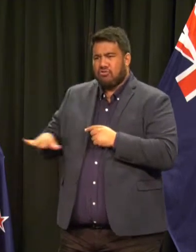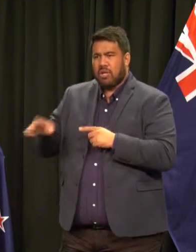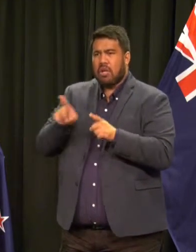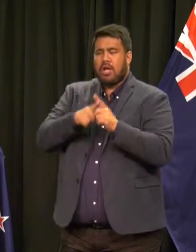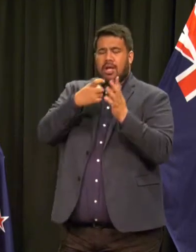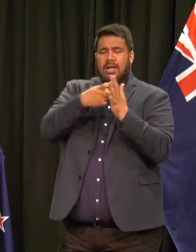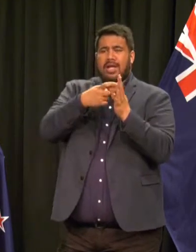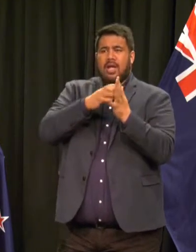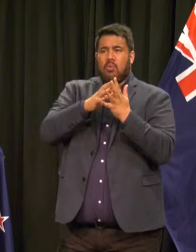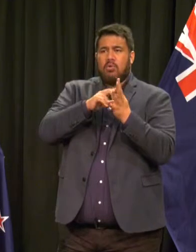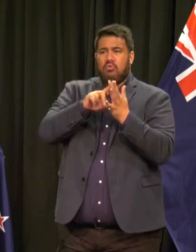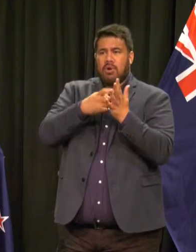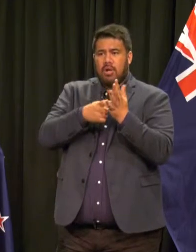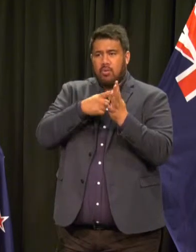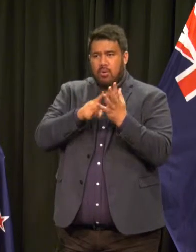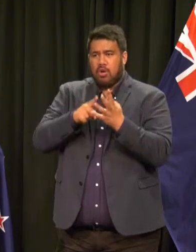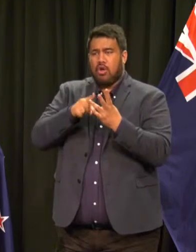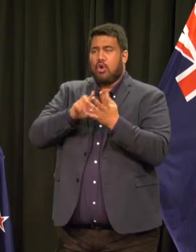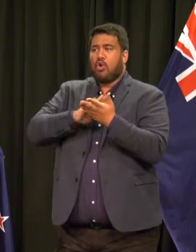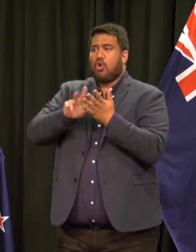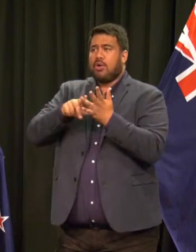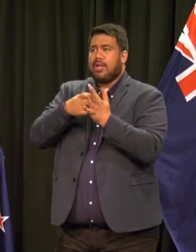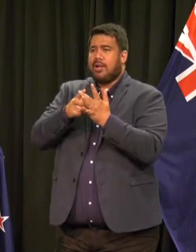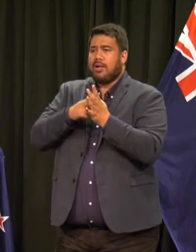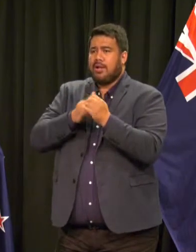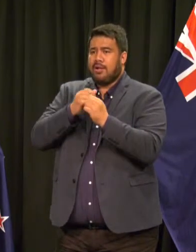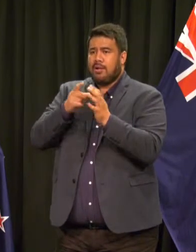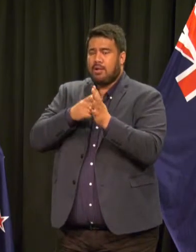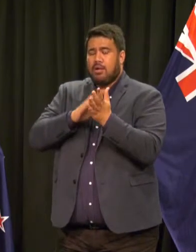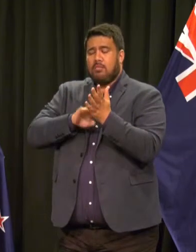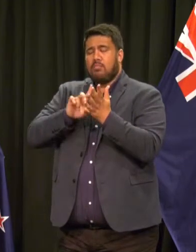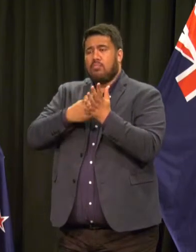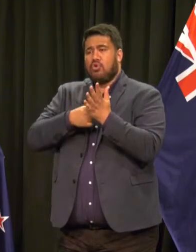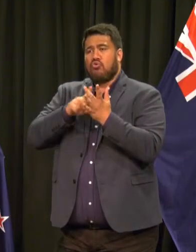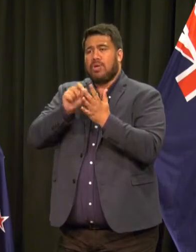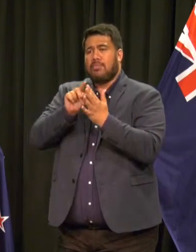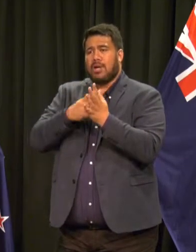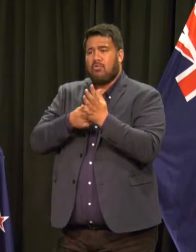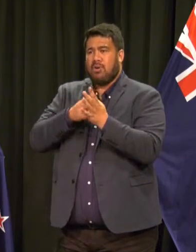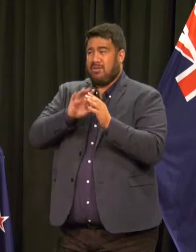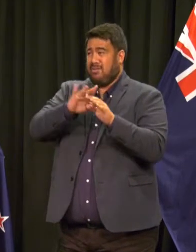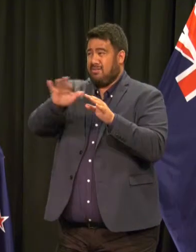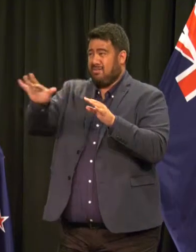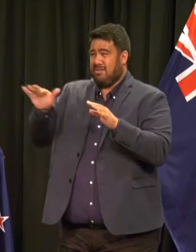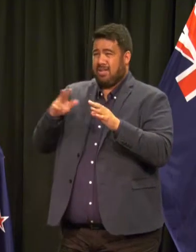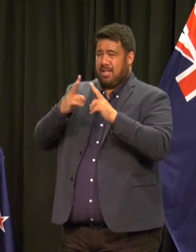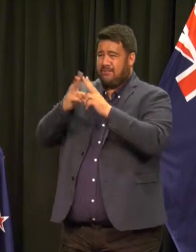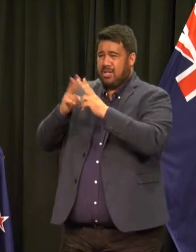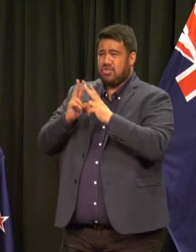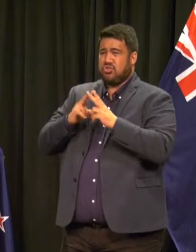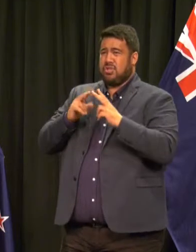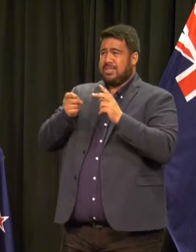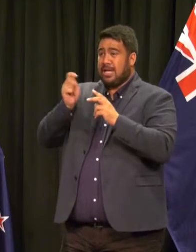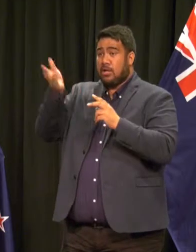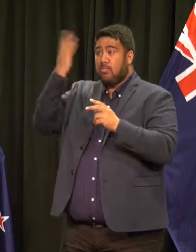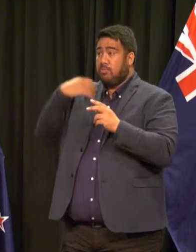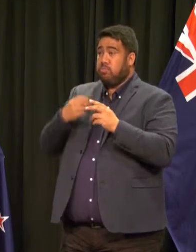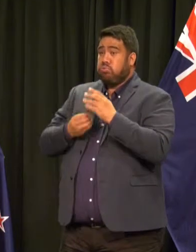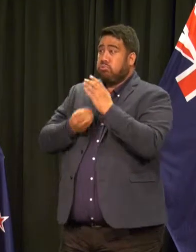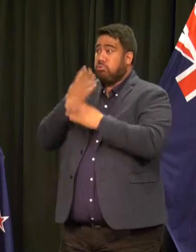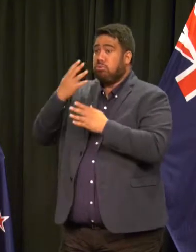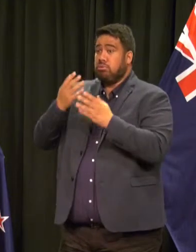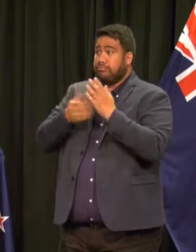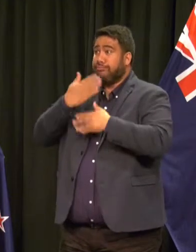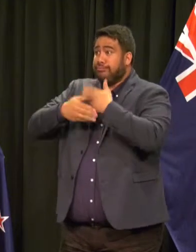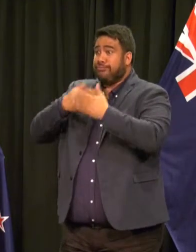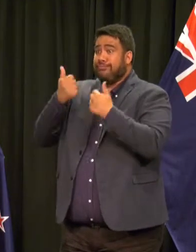Kawerau, Murupara and all over New Zealand, if you saw all the dilapidated villages and towns and hamlets that used to be part of our